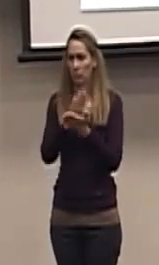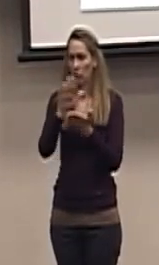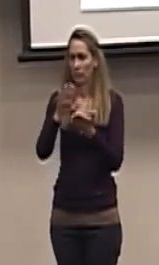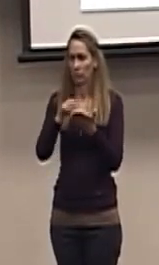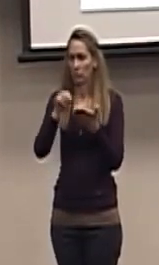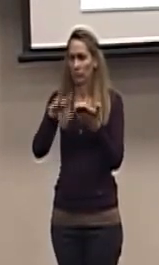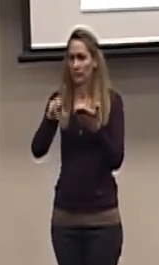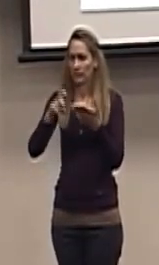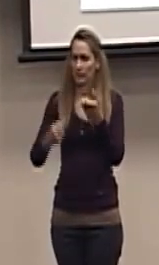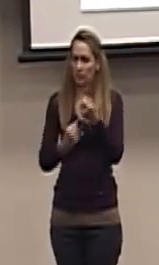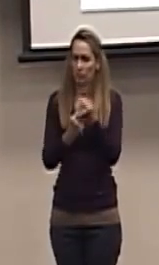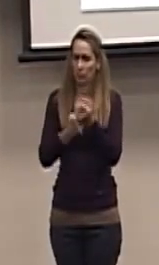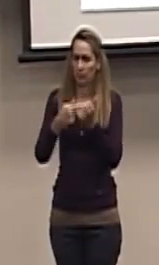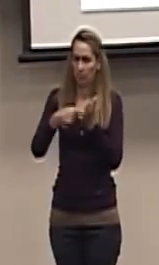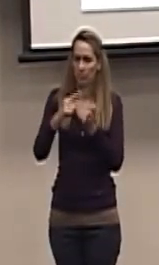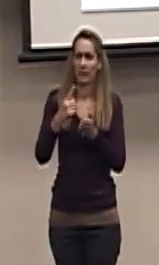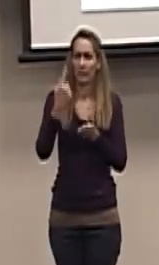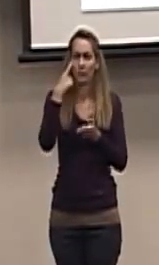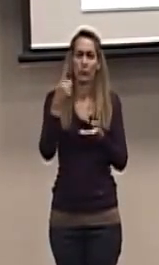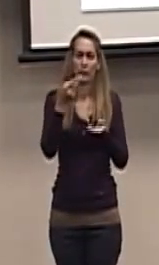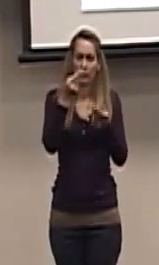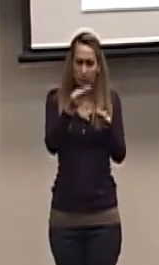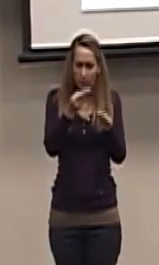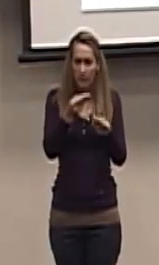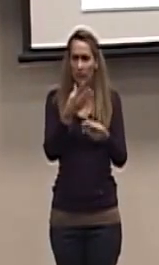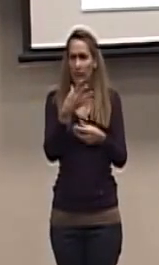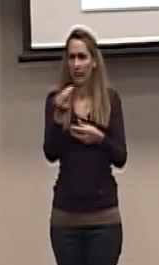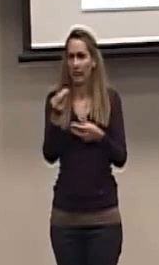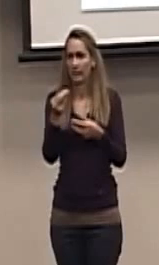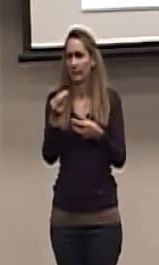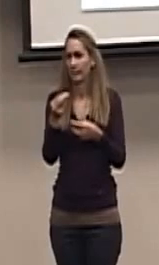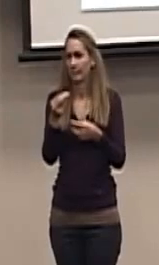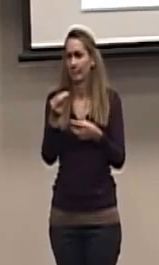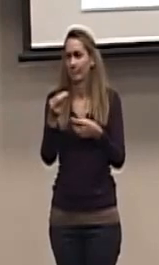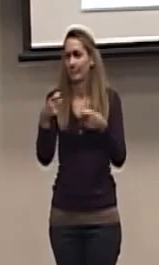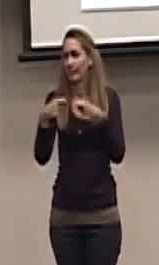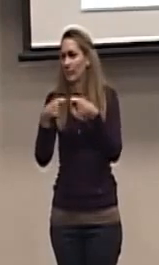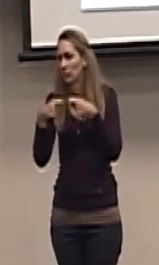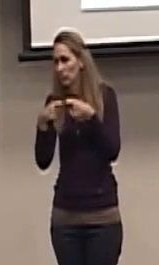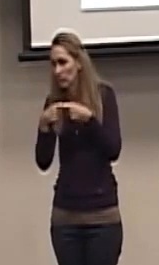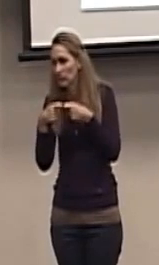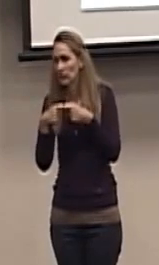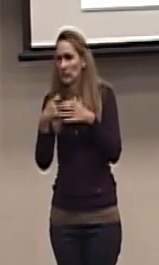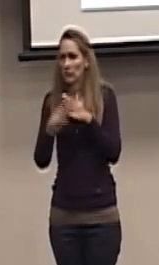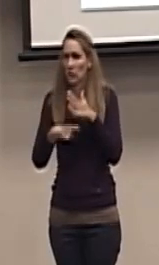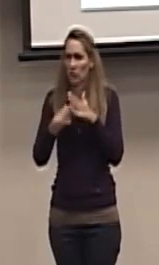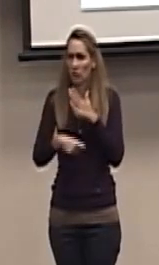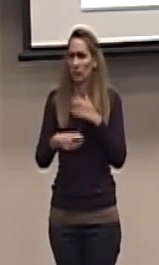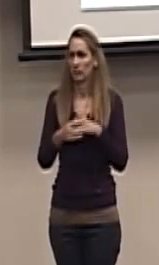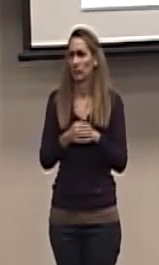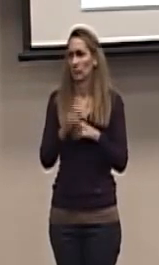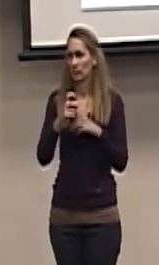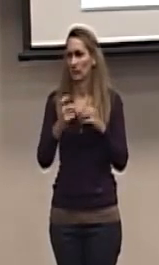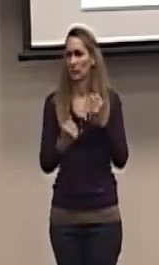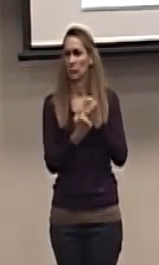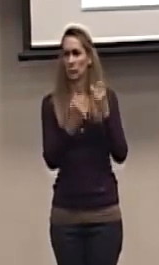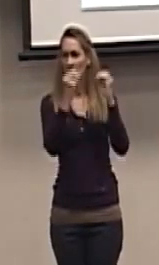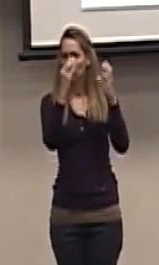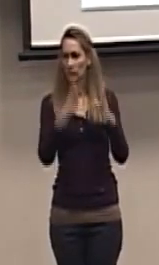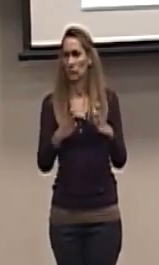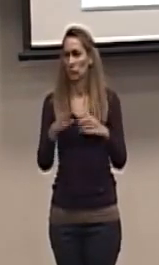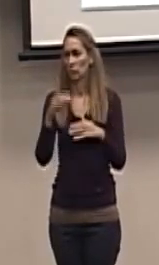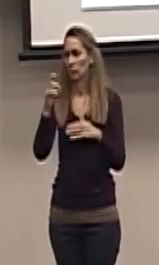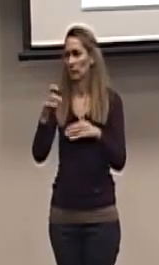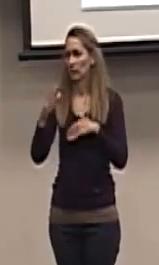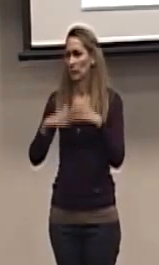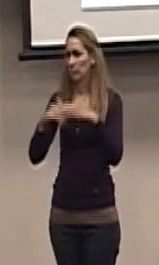pay for their feeding and for their utility fees. Faculty support, rural church buildings.